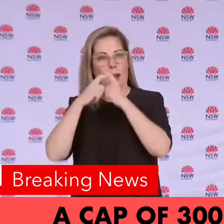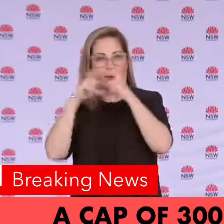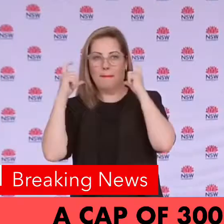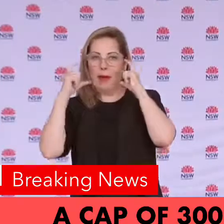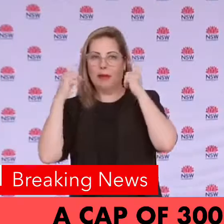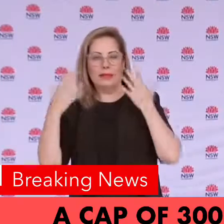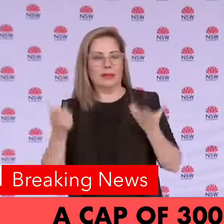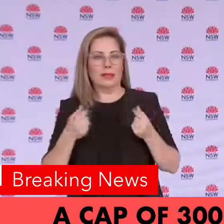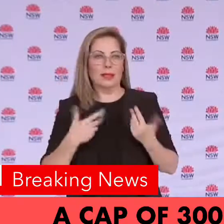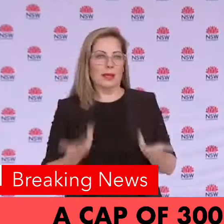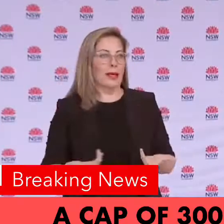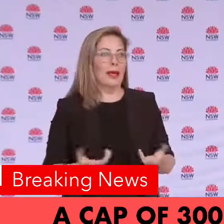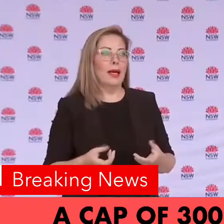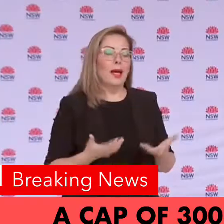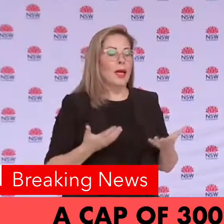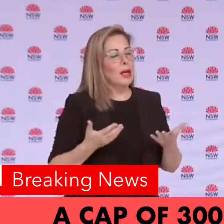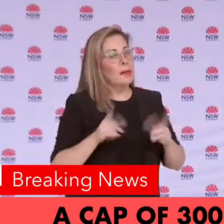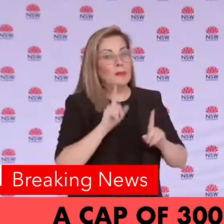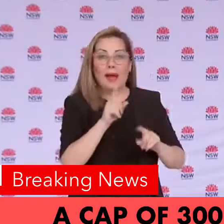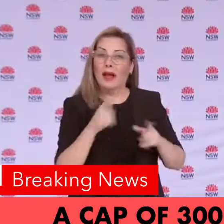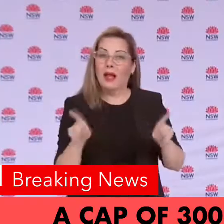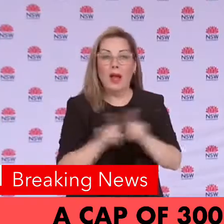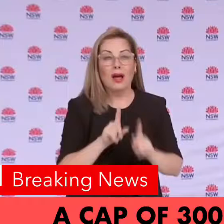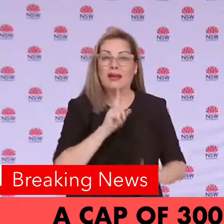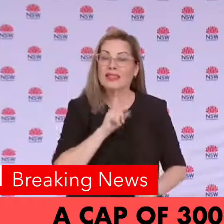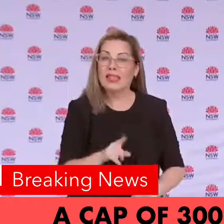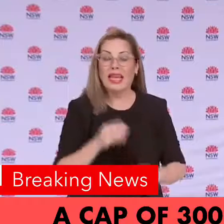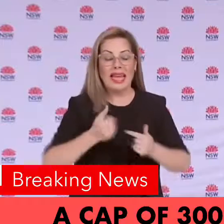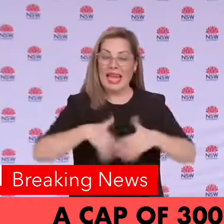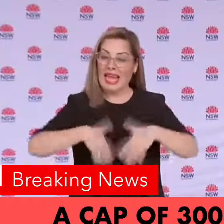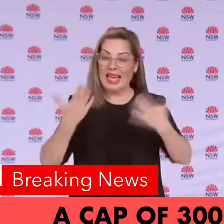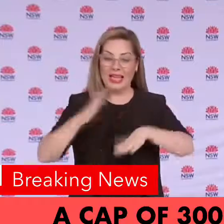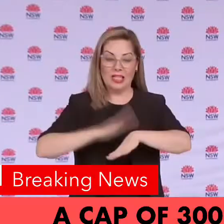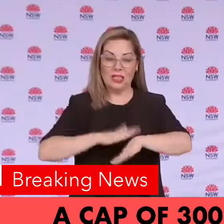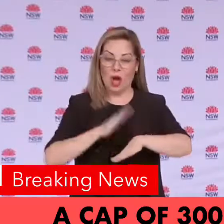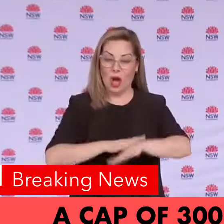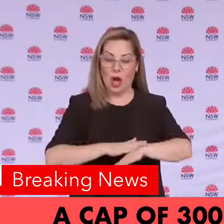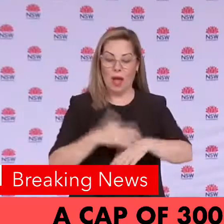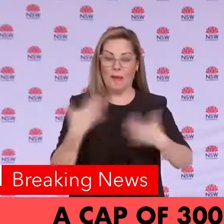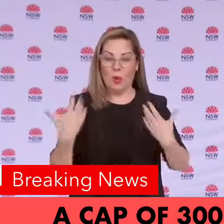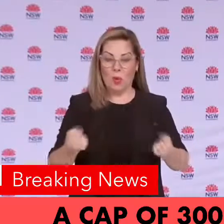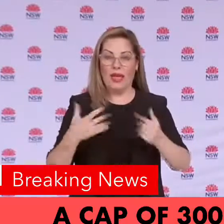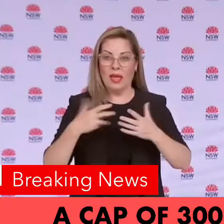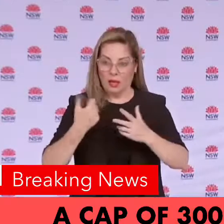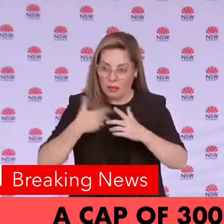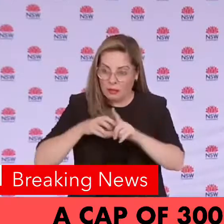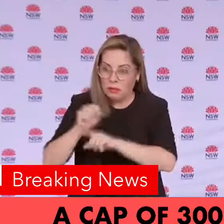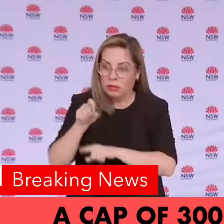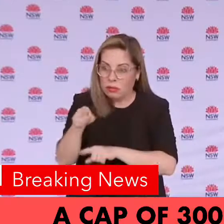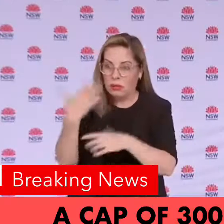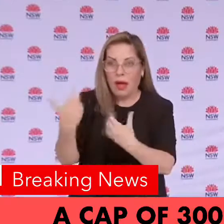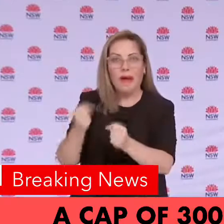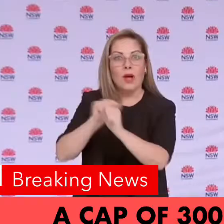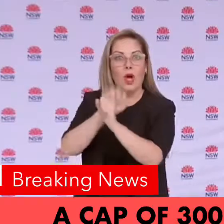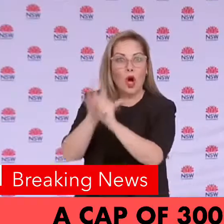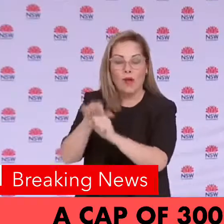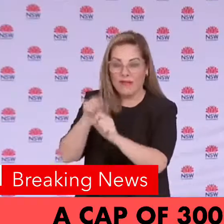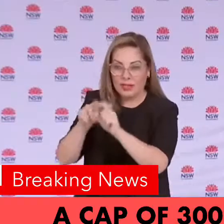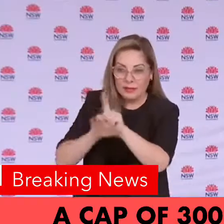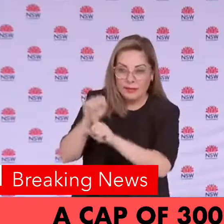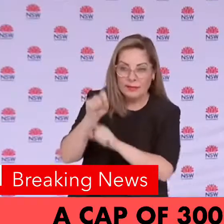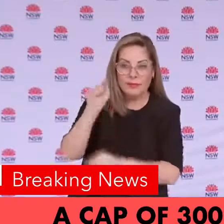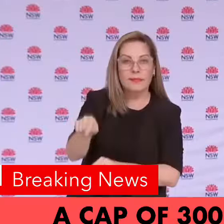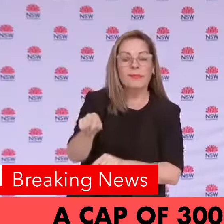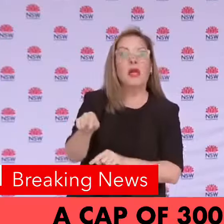control, but for the abundance of caution, whenever we have a positive test result, we do a forensic investigation about whether there could have been